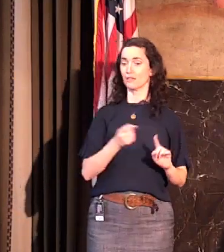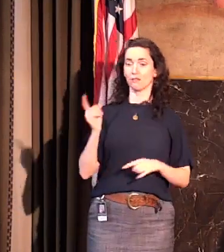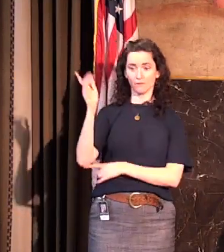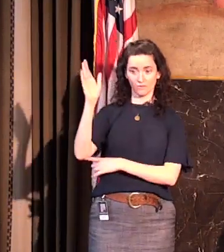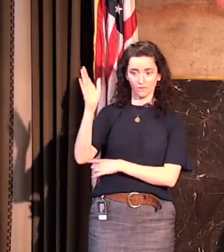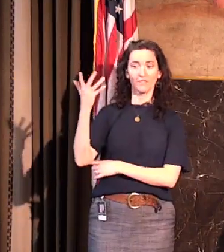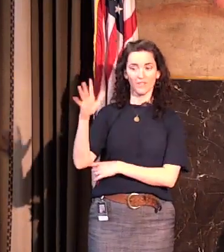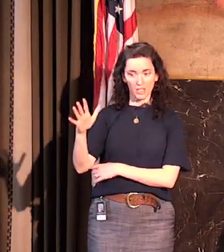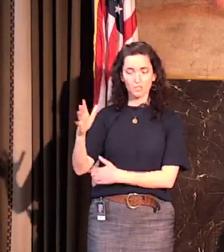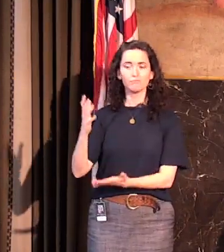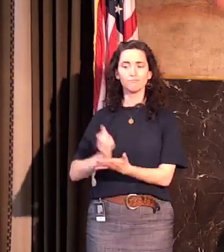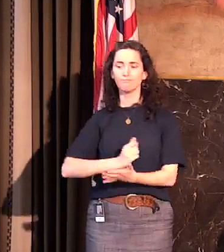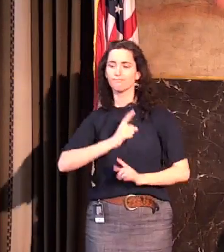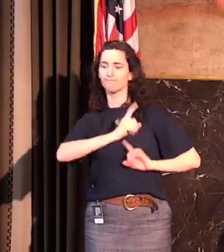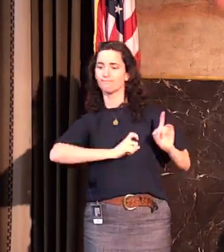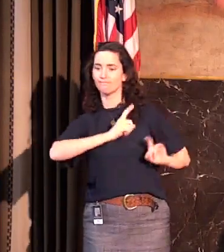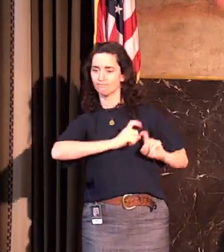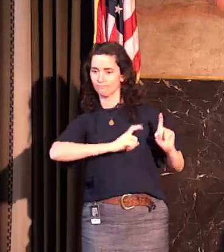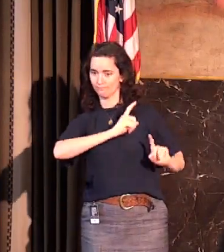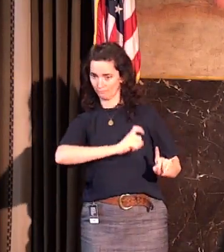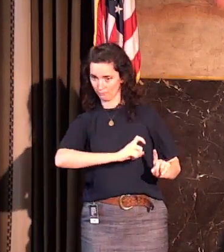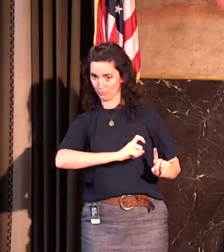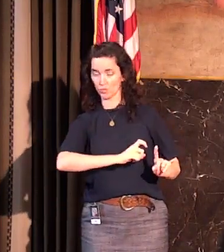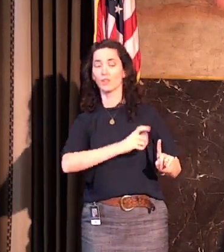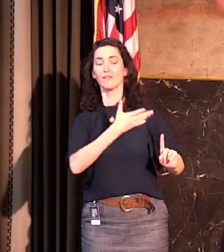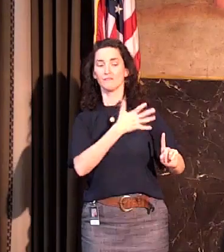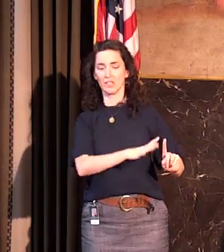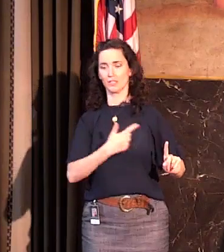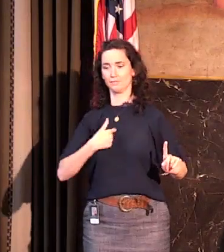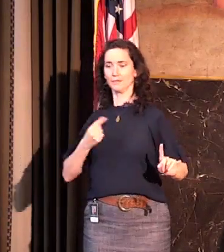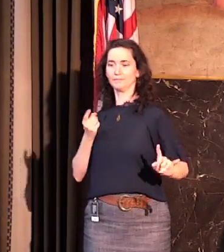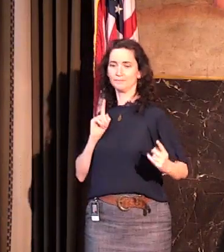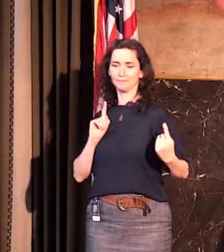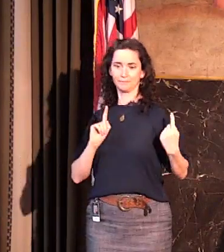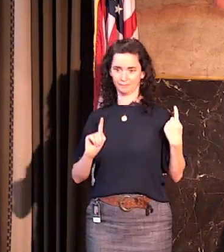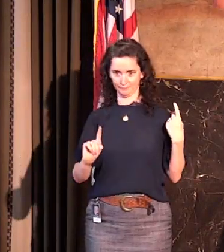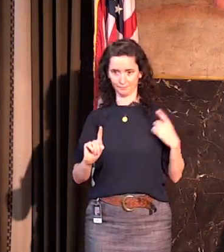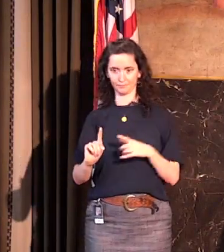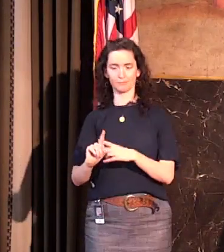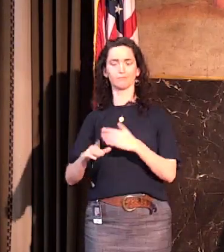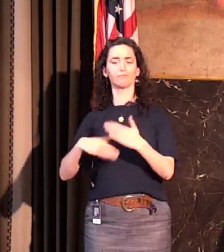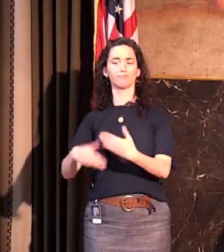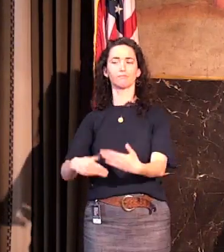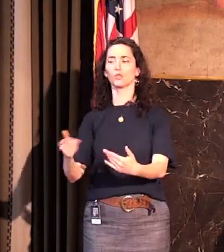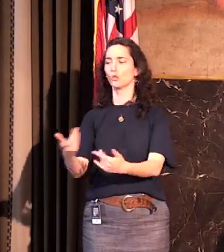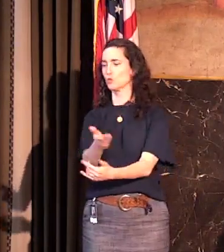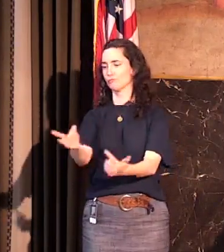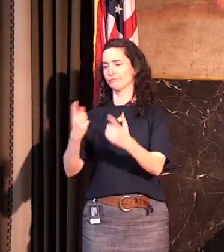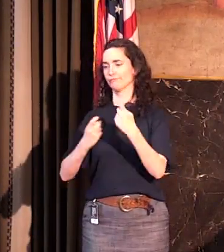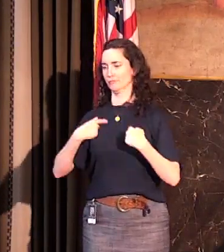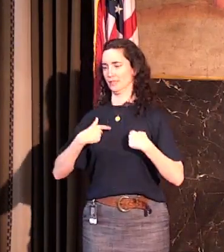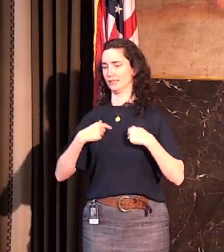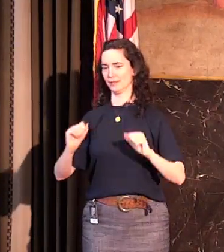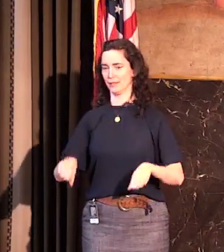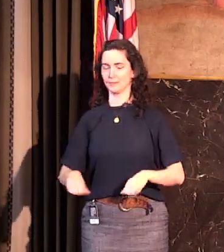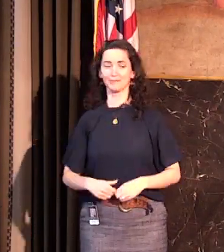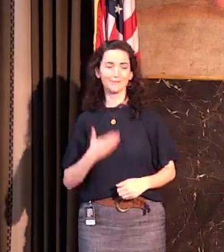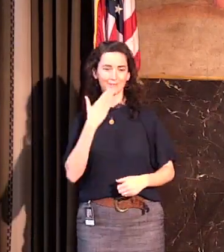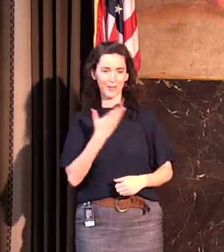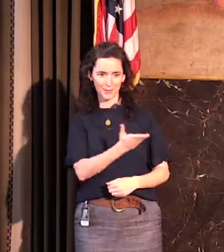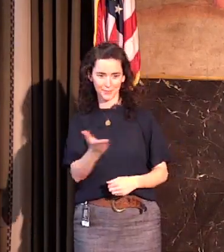here. And then once he's complete, I'll come back up and then we'll go right into your questions. Thank you.